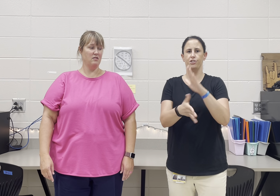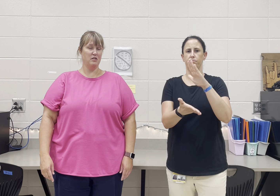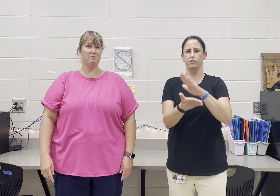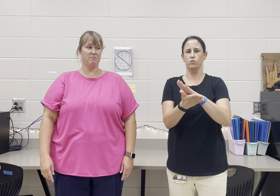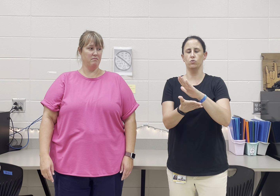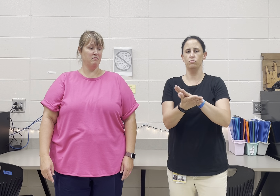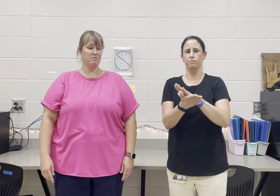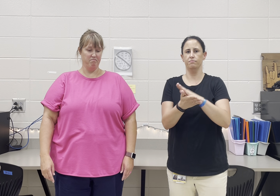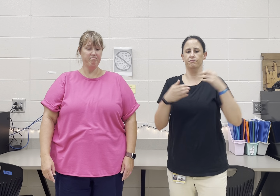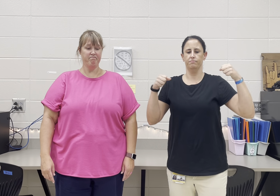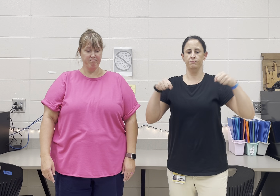mainstream school.